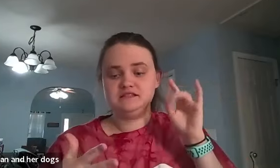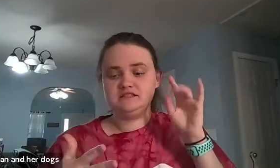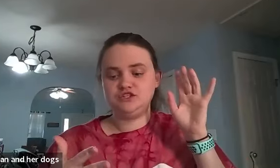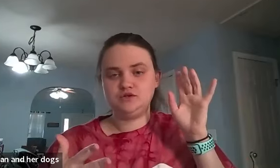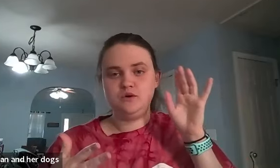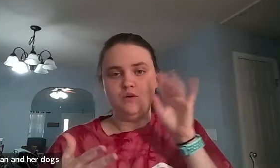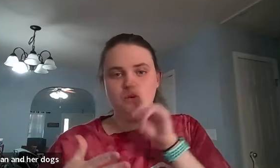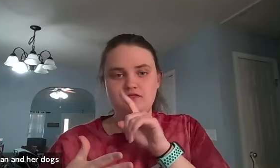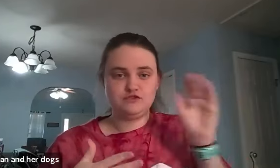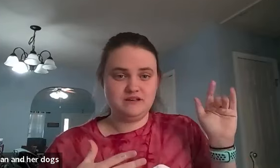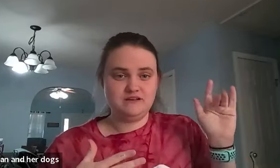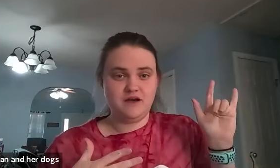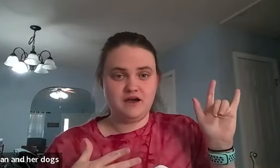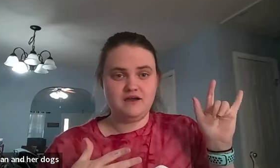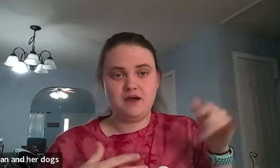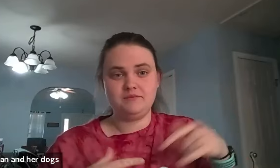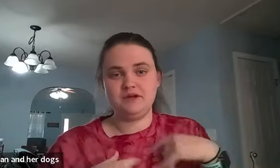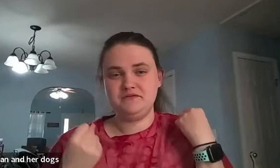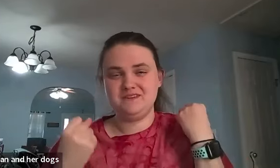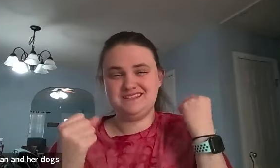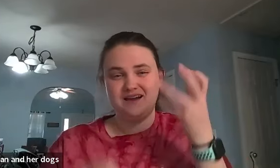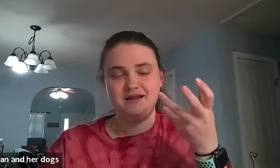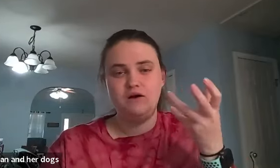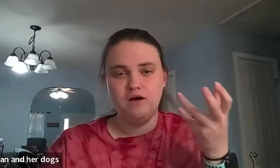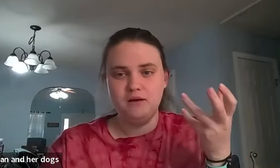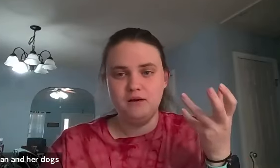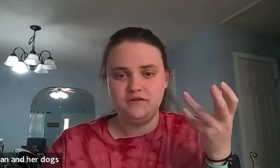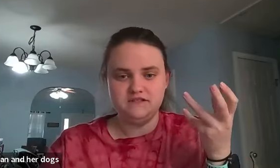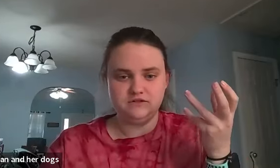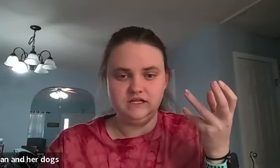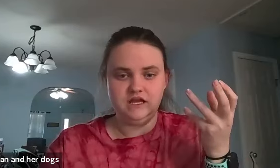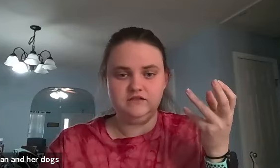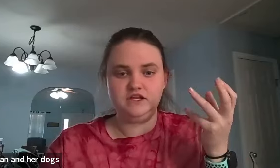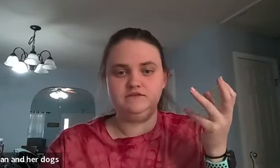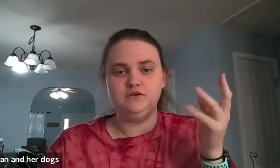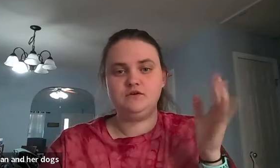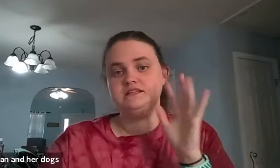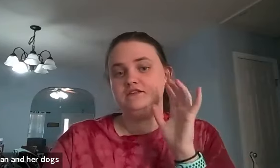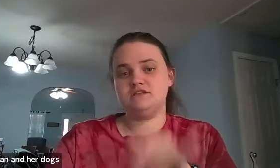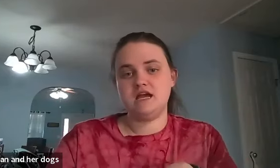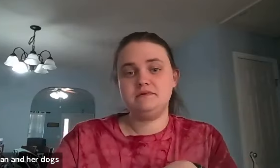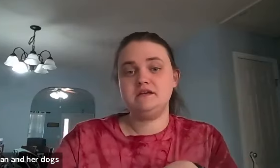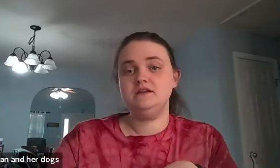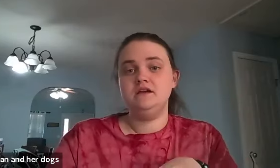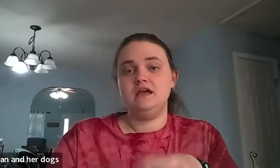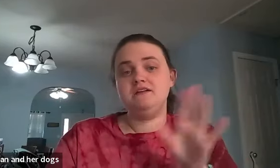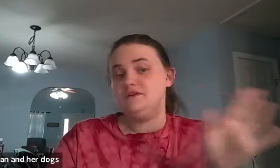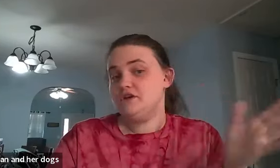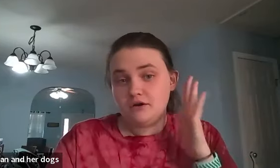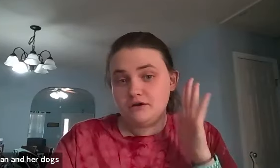do 1 through 25. I'm going to put this sign up on the screen. And then if you guys can either type it, and if you don't know and you don't want